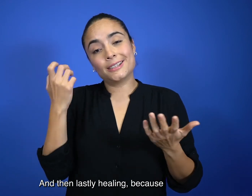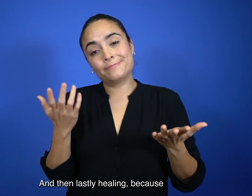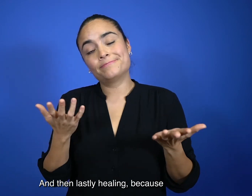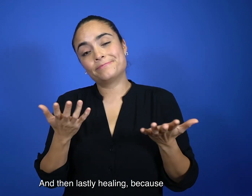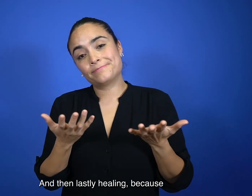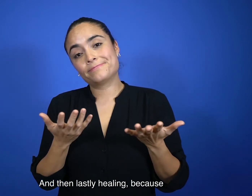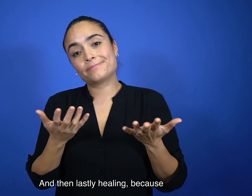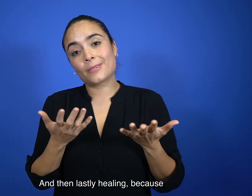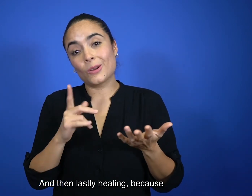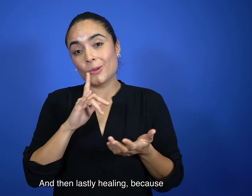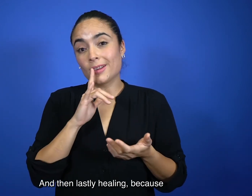because